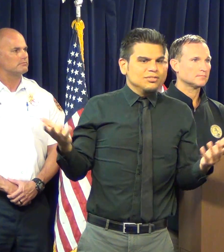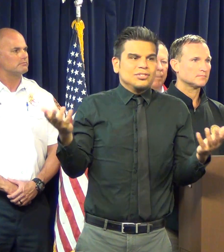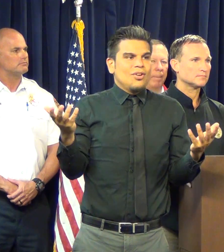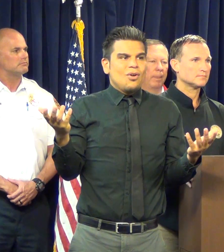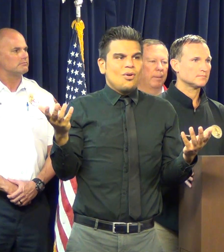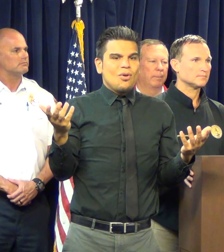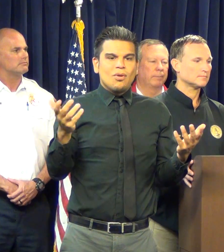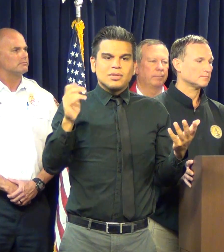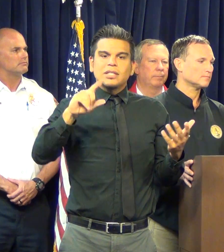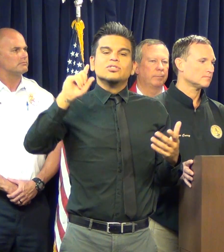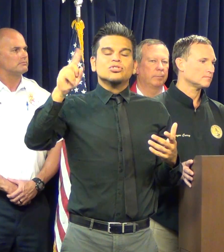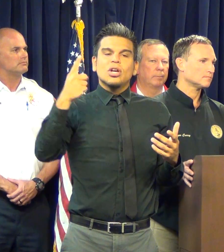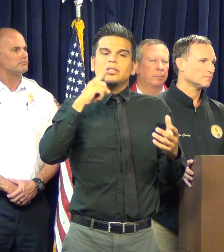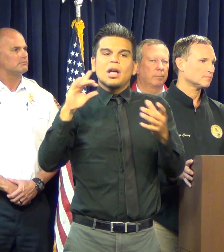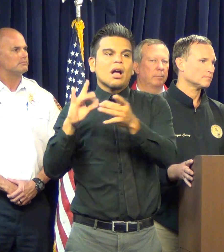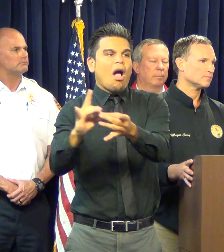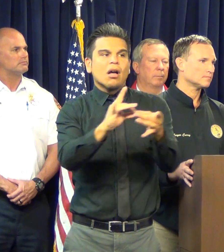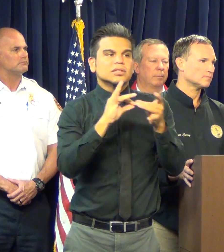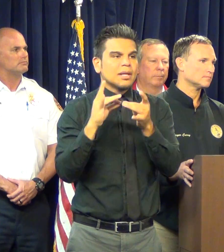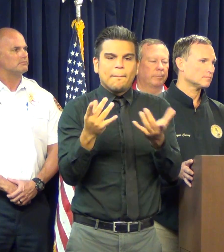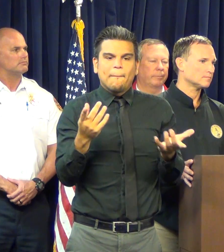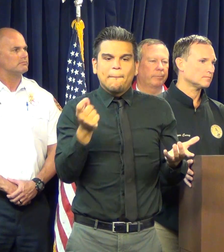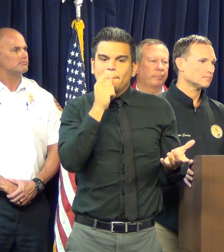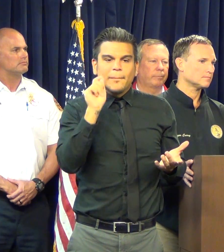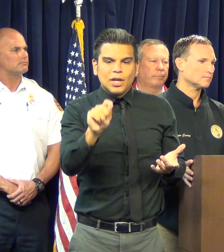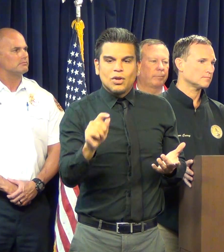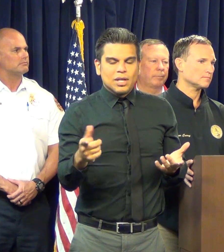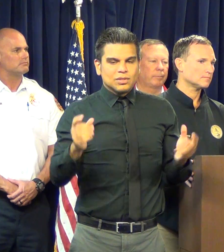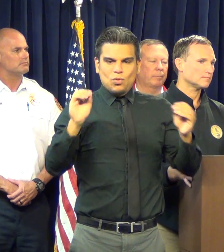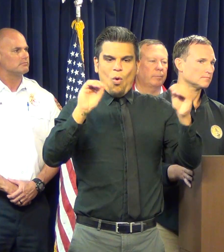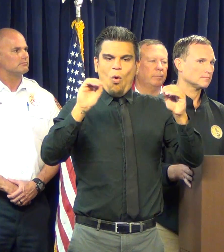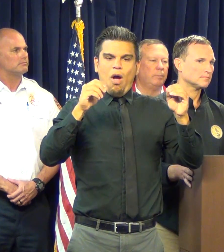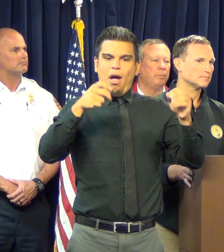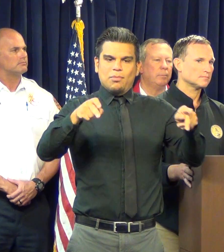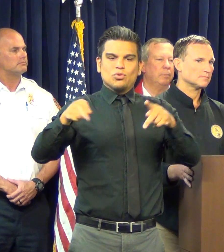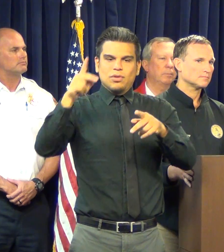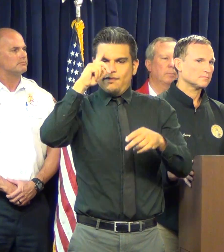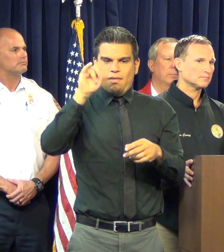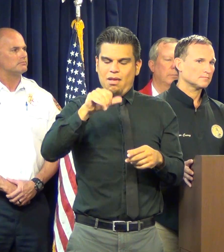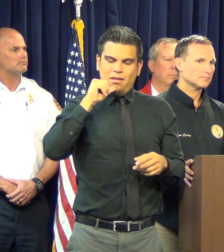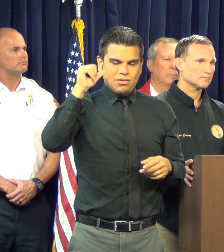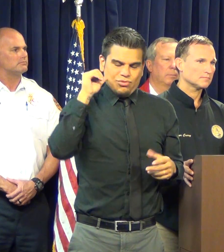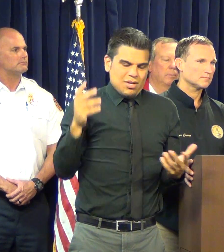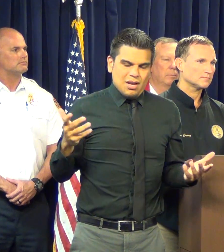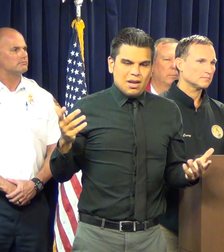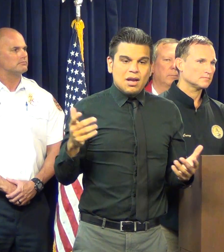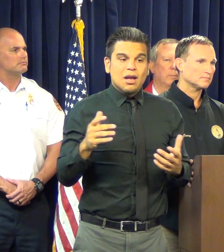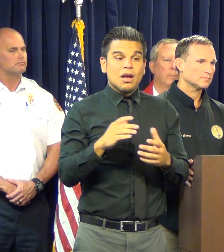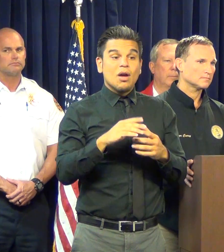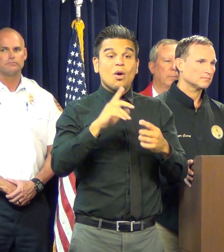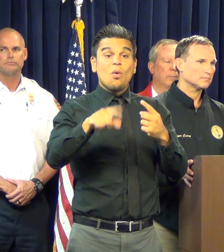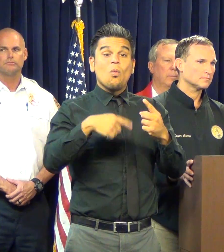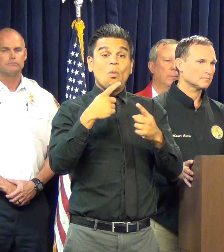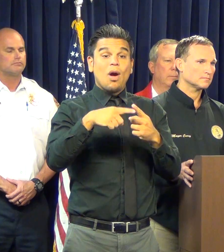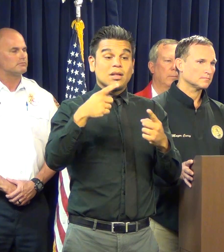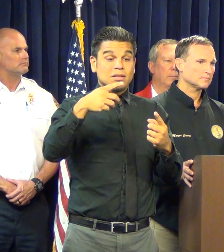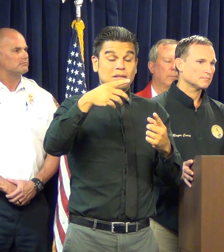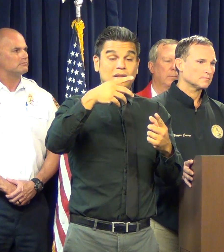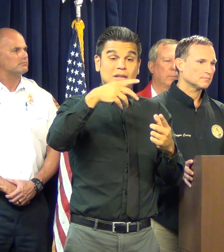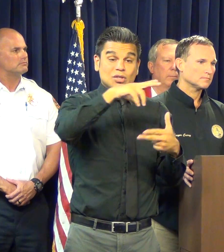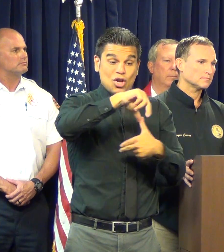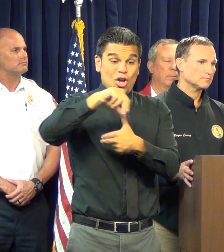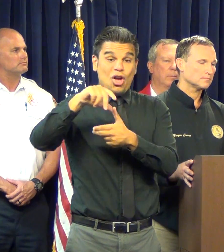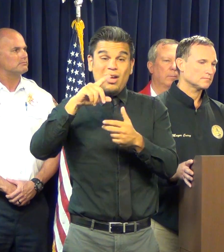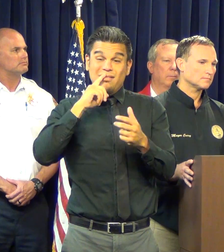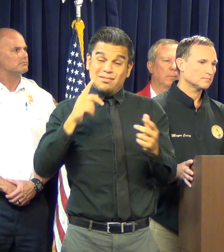not even an opportunity for that to happen last night. As we move into the area of time where the storm is at its peak and afterwards, we're going to be